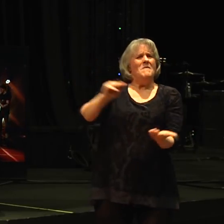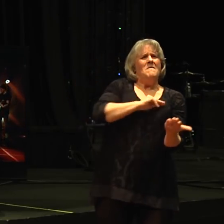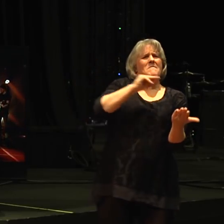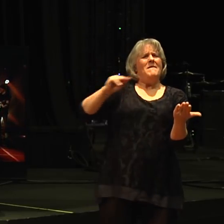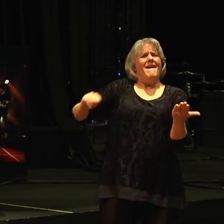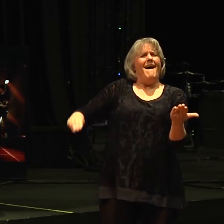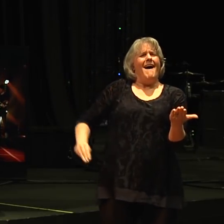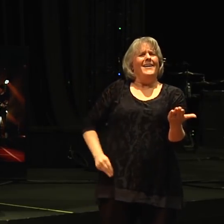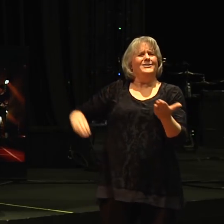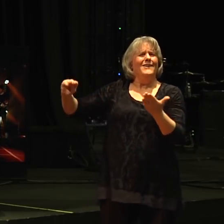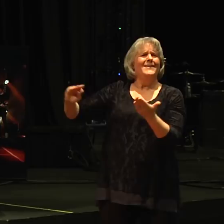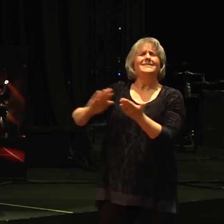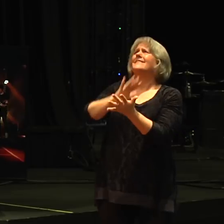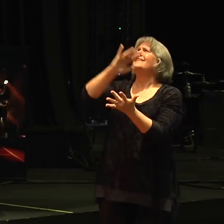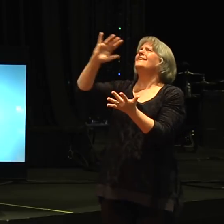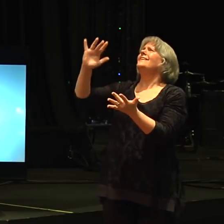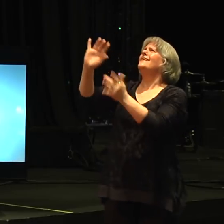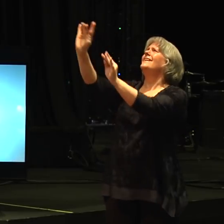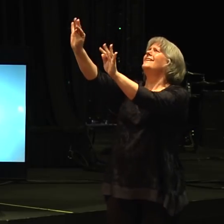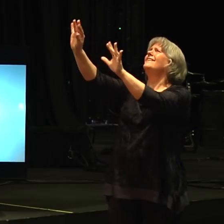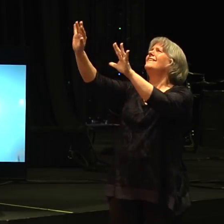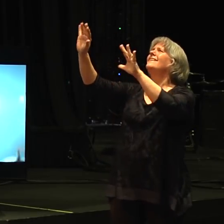in majesty.